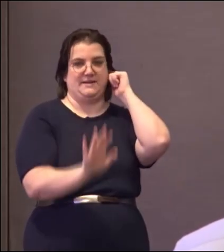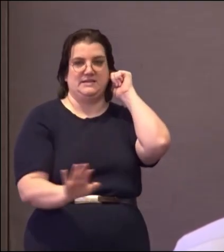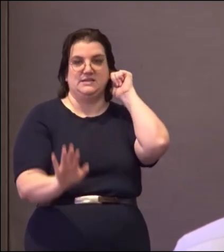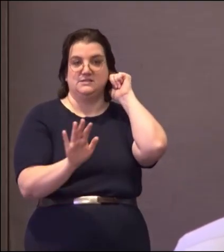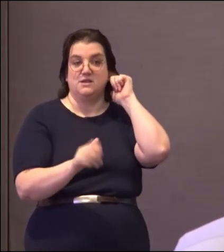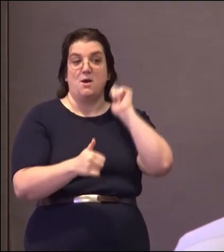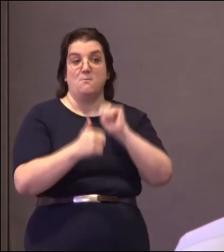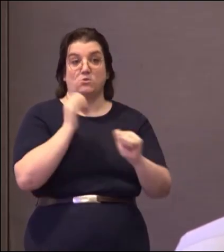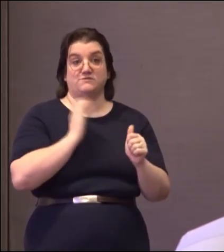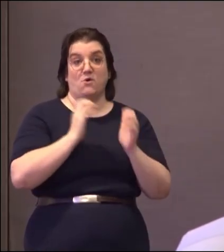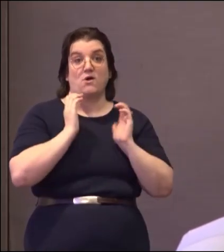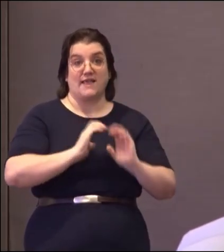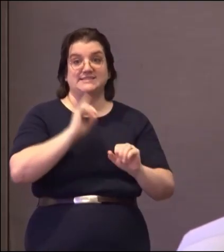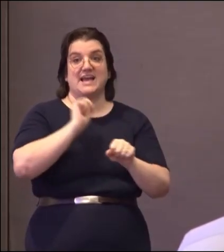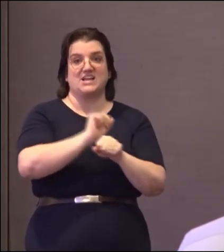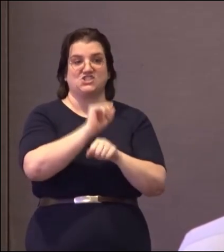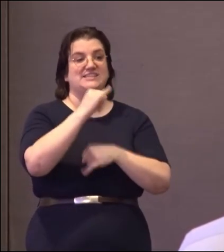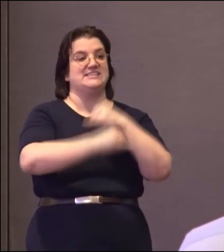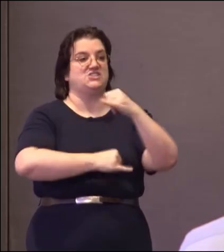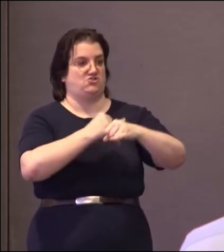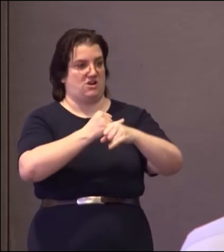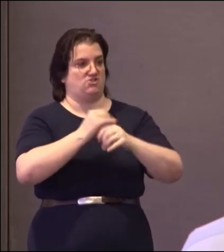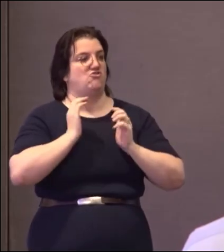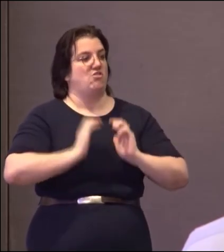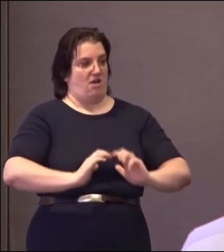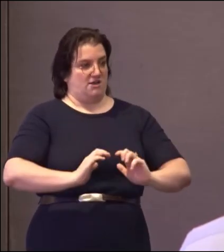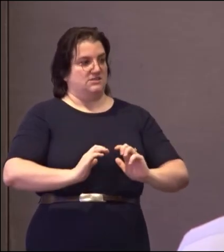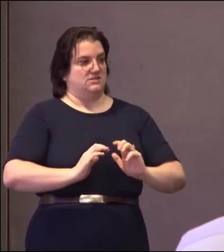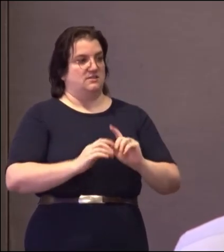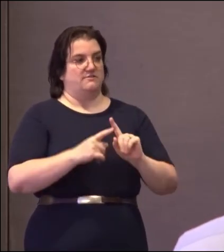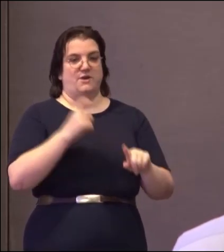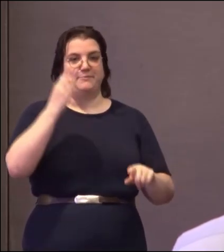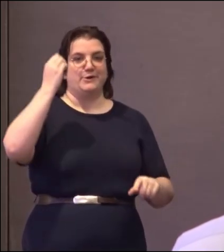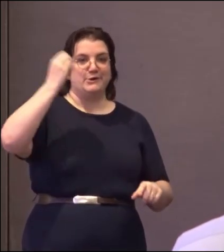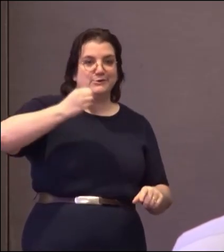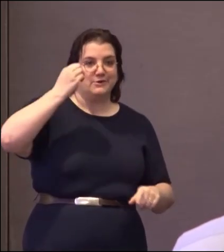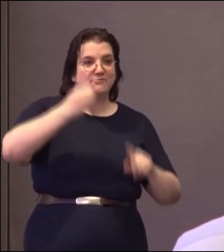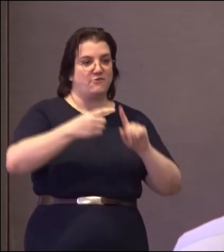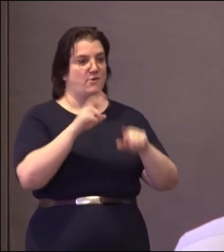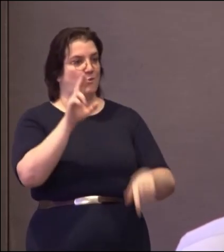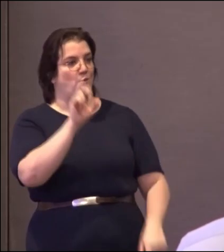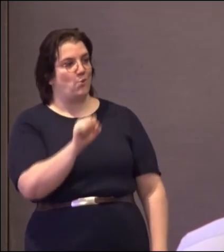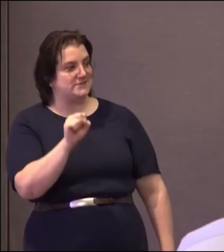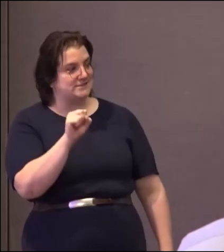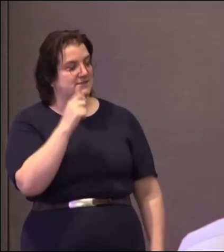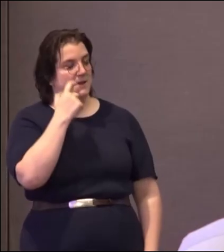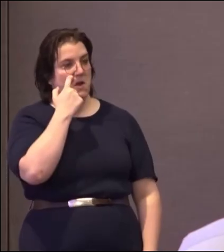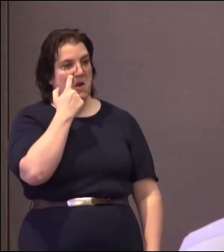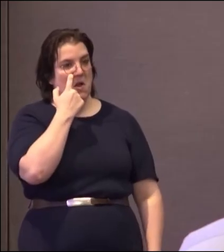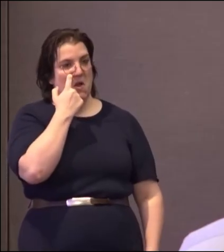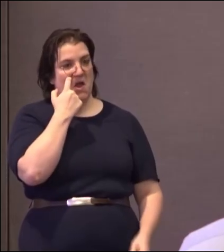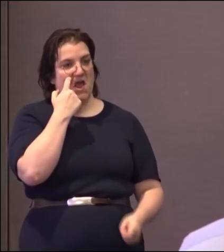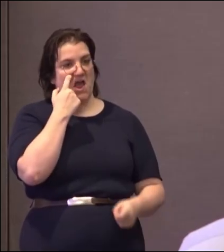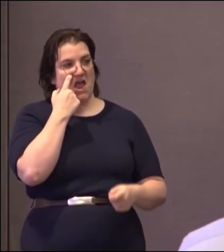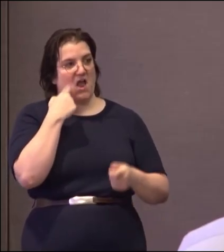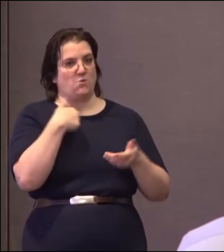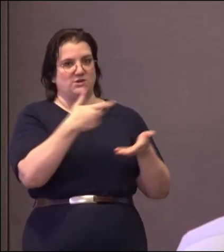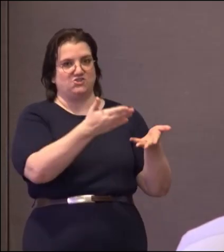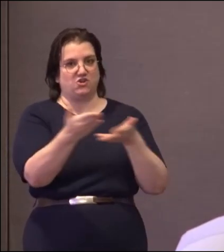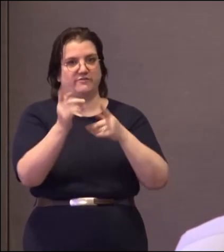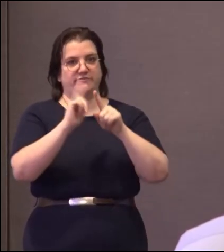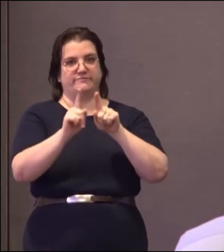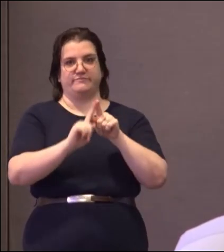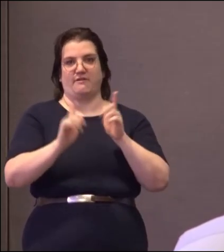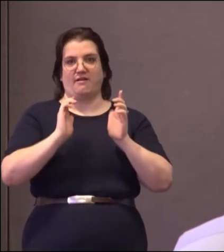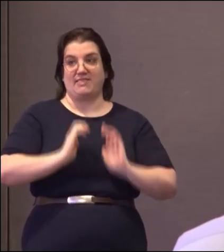our clients have actually been international clients, whether it's from Europe or from the US. So we serve various clients.